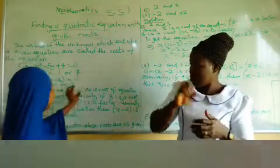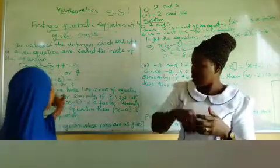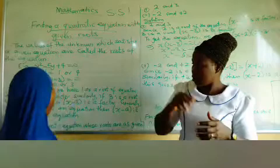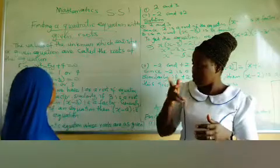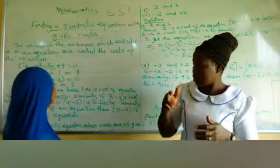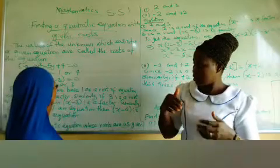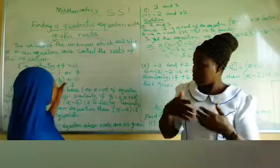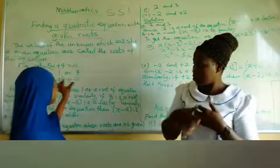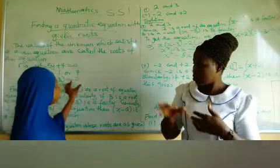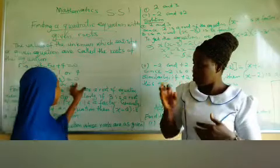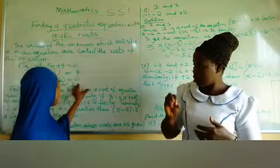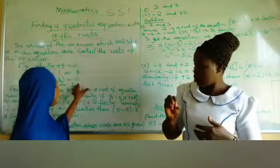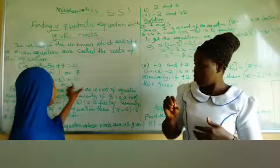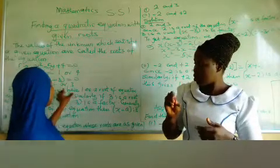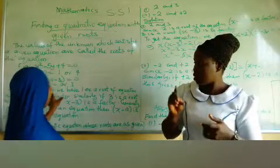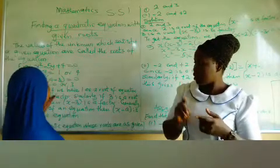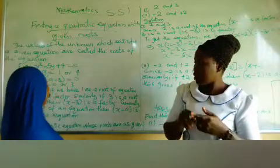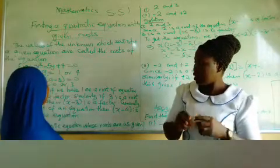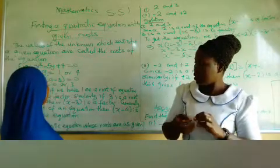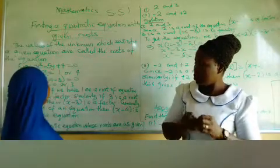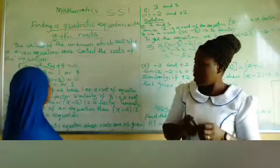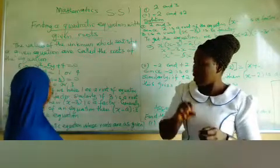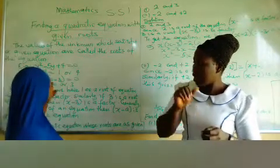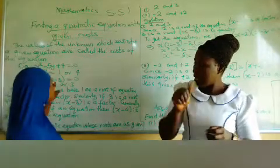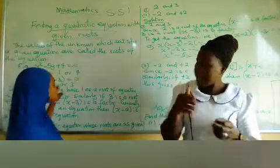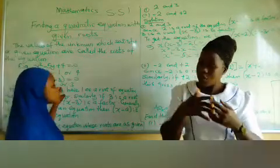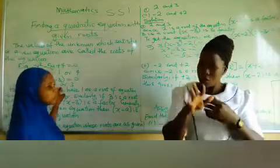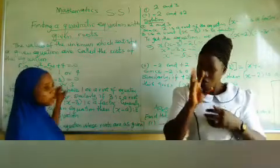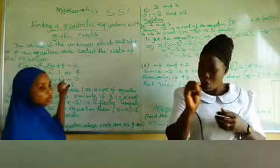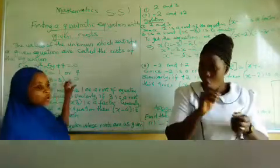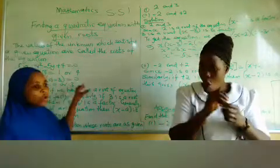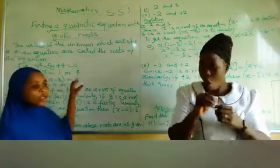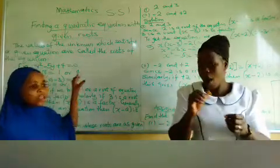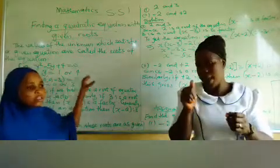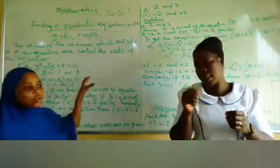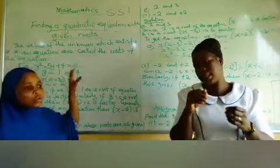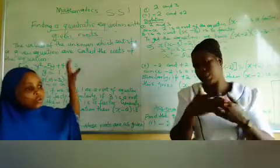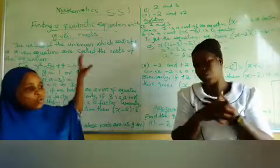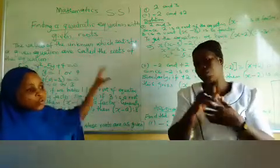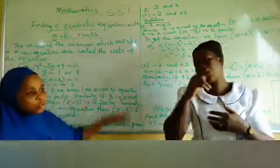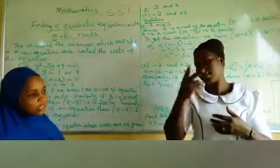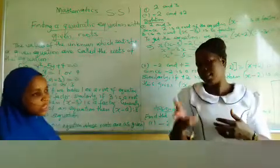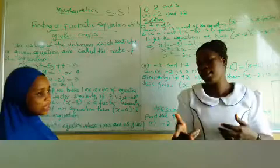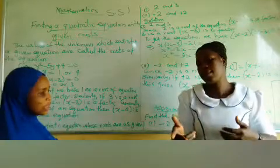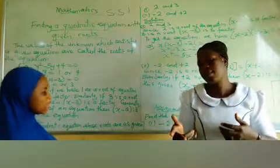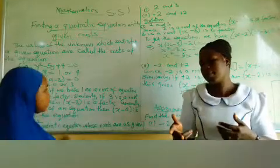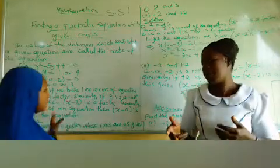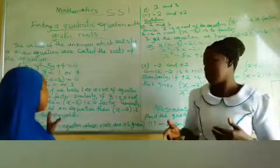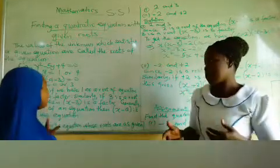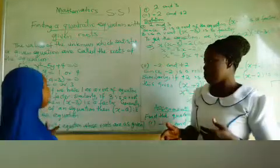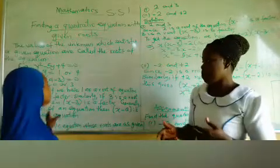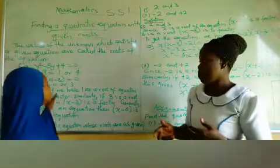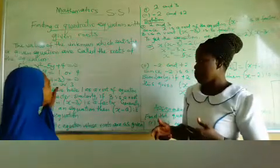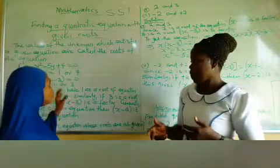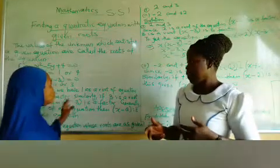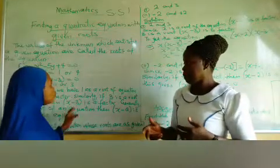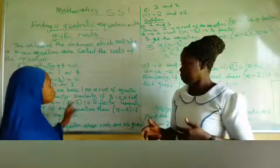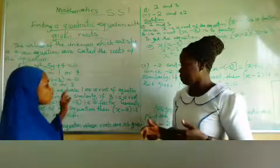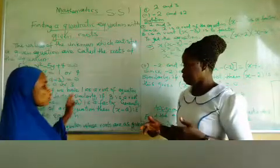the two values of a are a is equal to 0 or a is equal to 3. They are the roots of